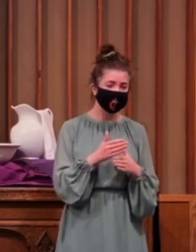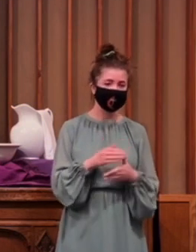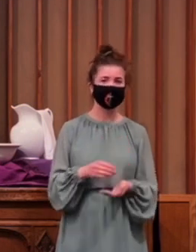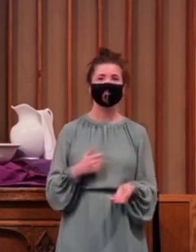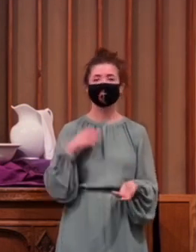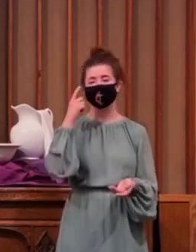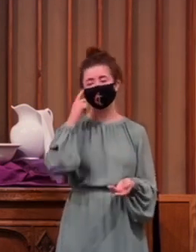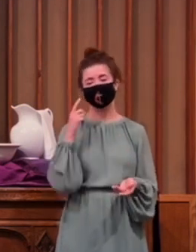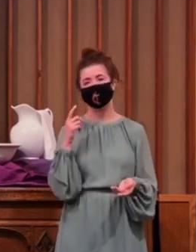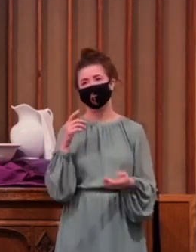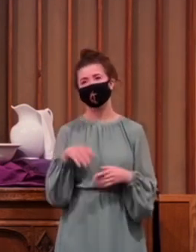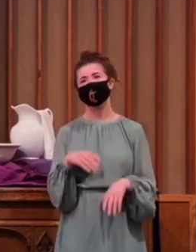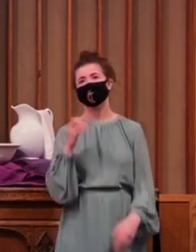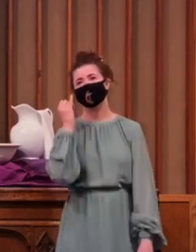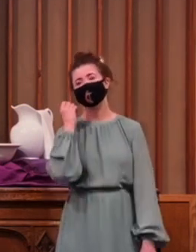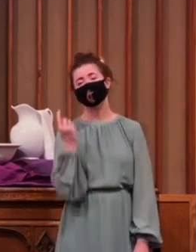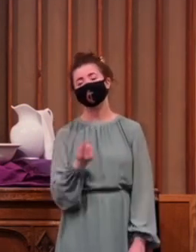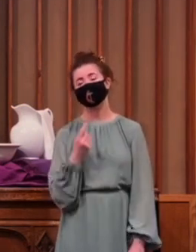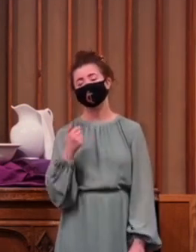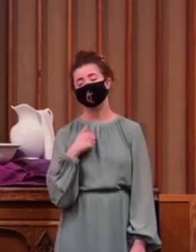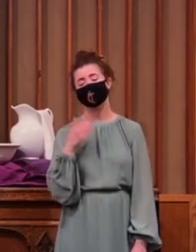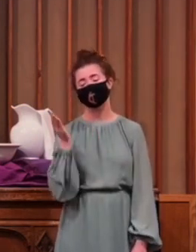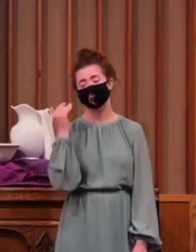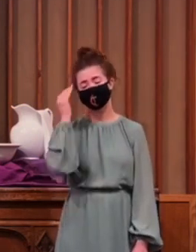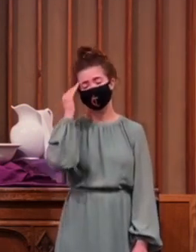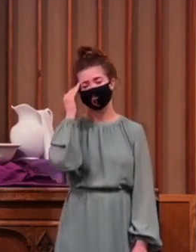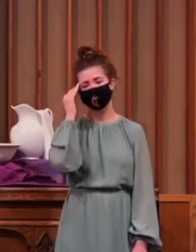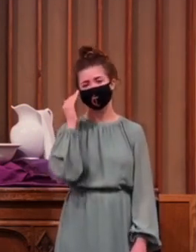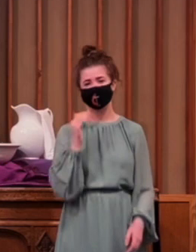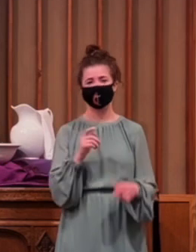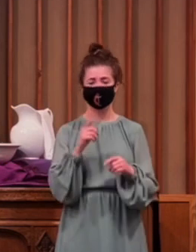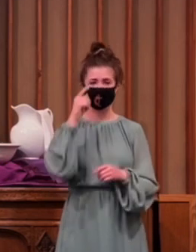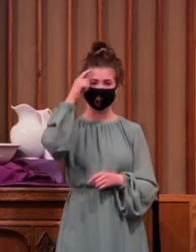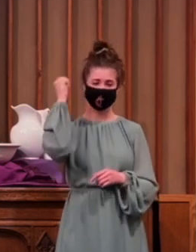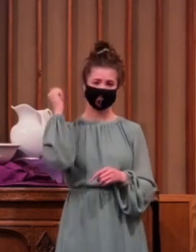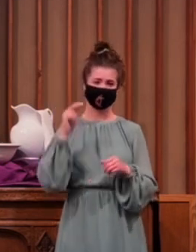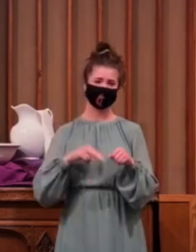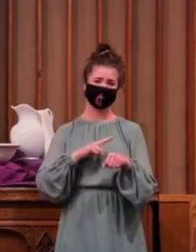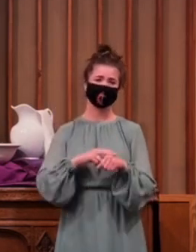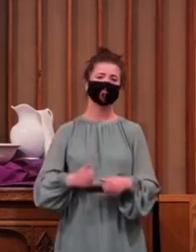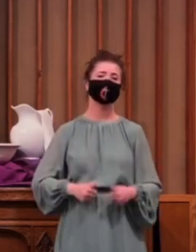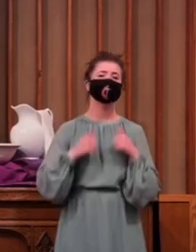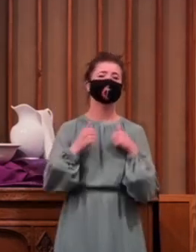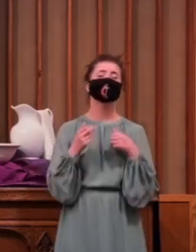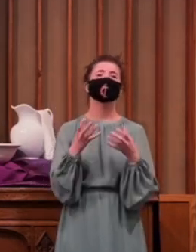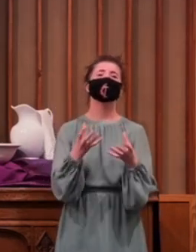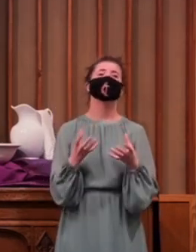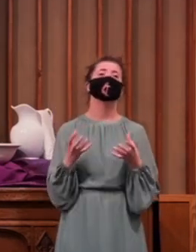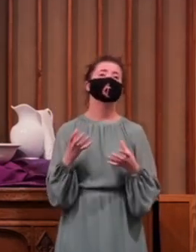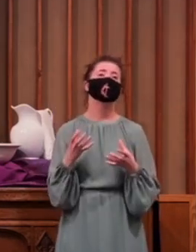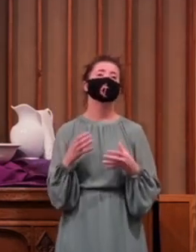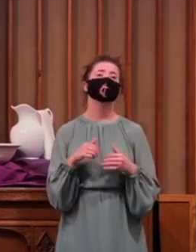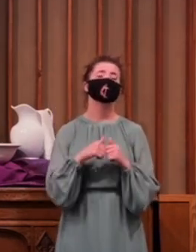only I had known. Because the normal life that we long for is still somewhere down the